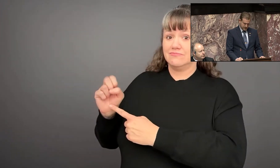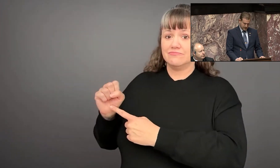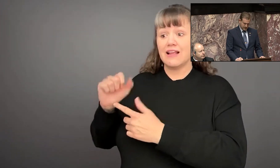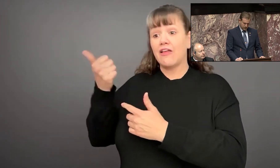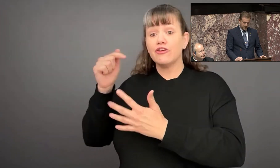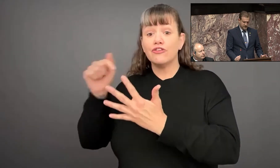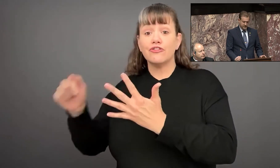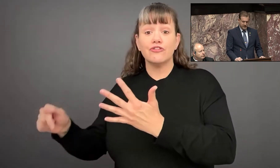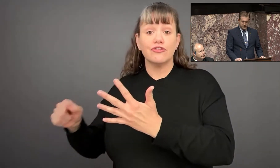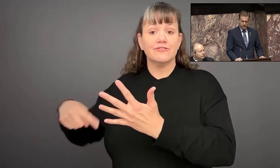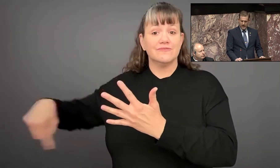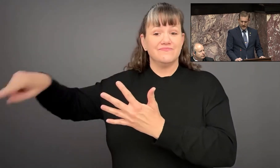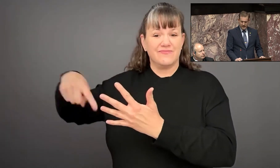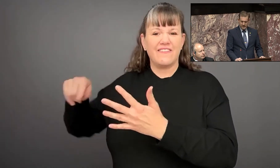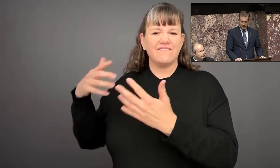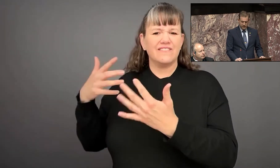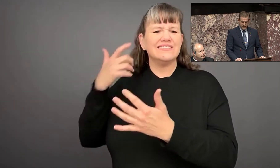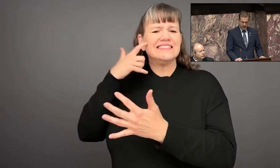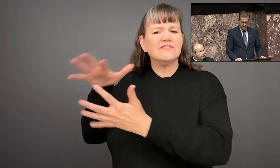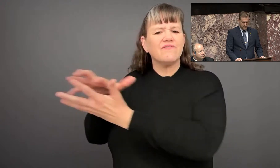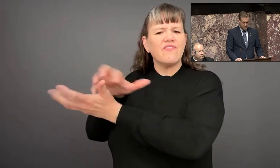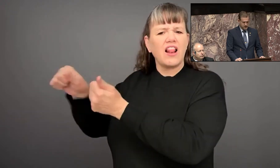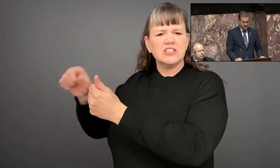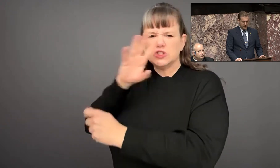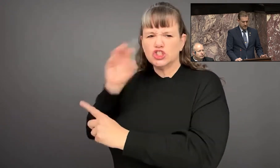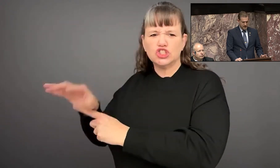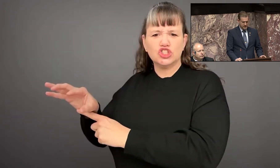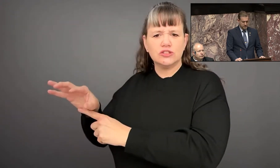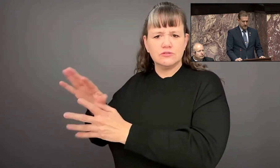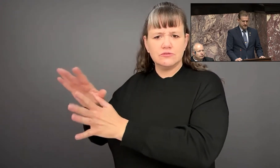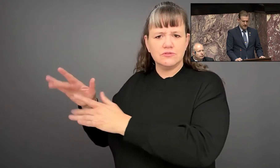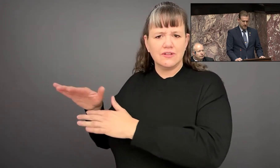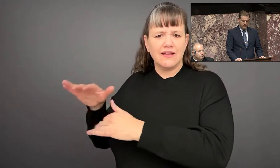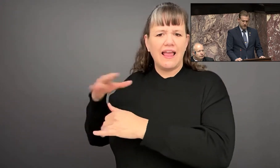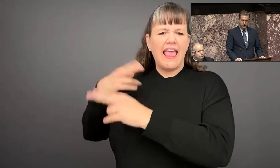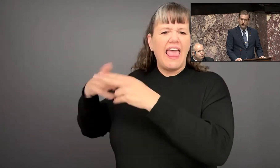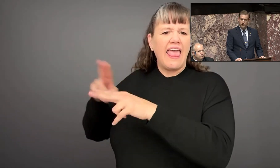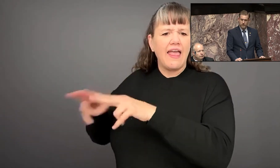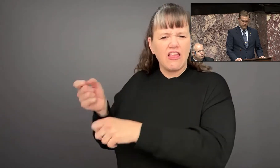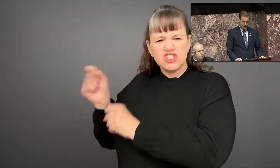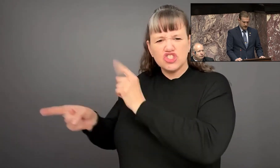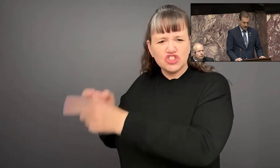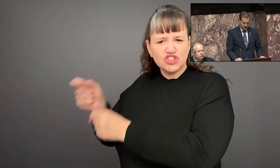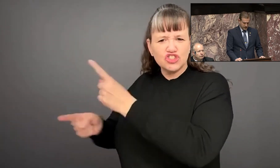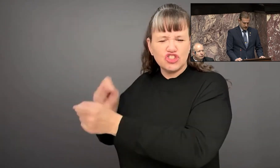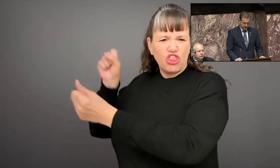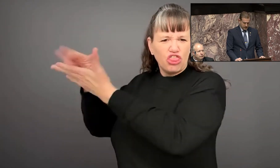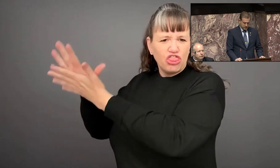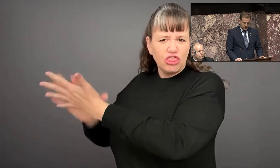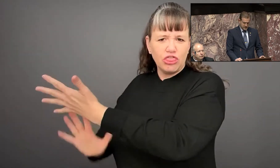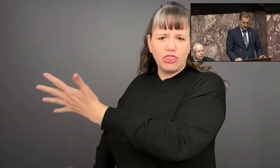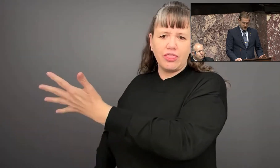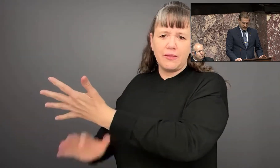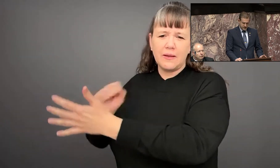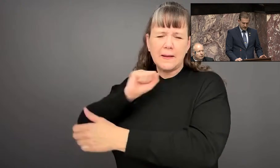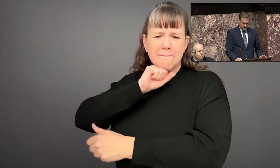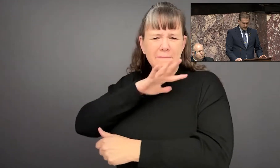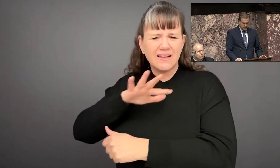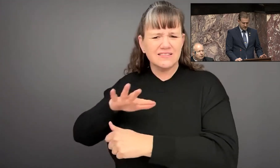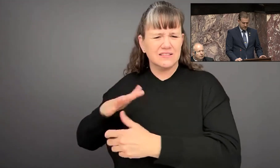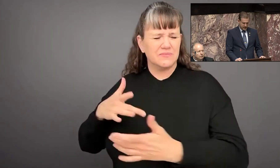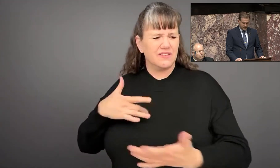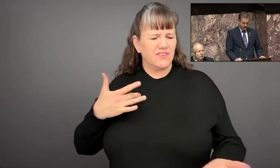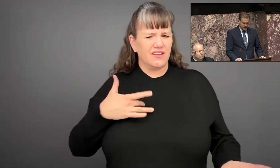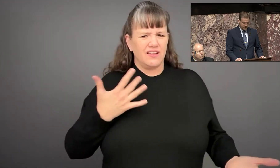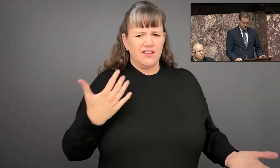vandalism. Windows of the Legion were egged, leaving behind not just a mess, but a deep emotional wound. The president of the Legion